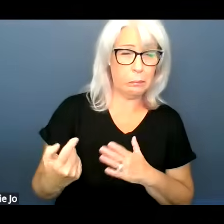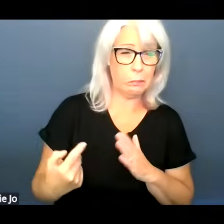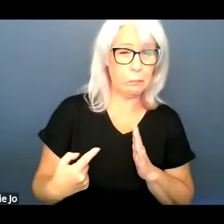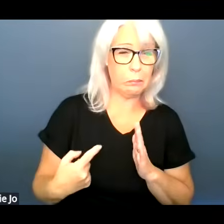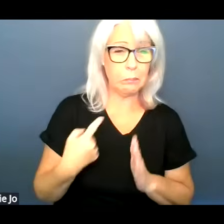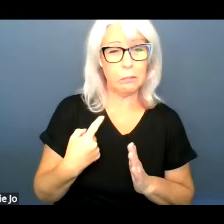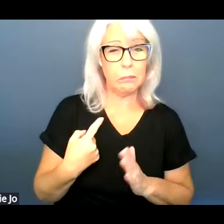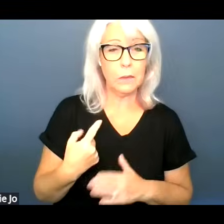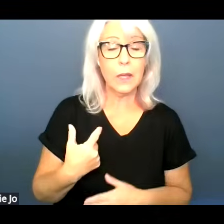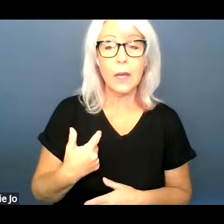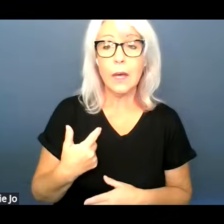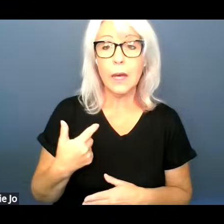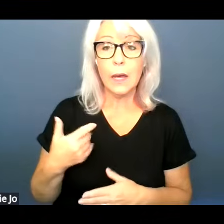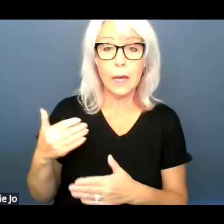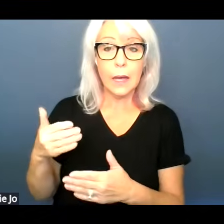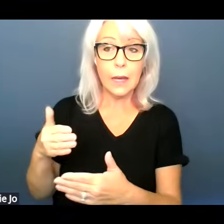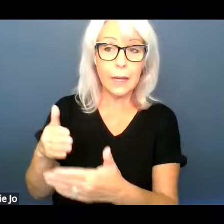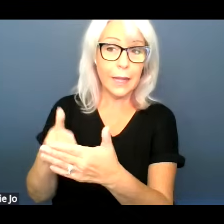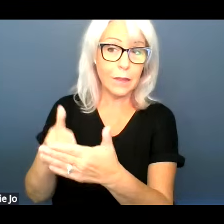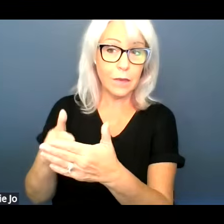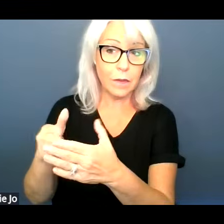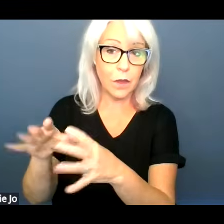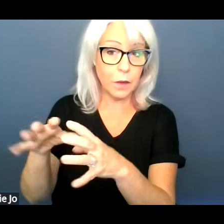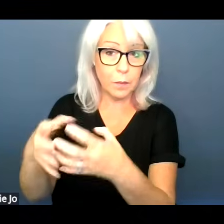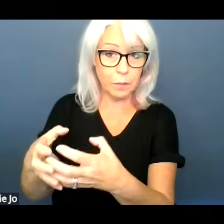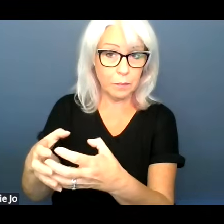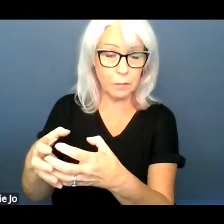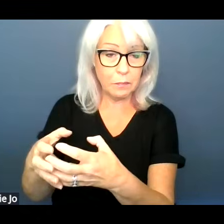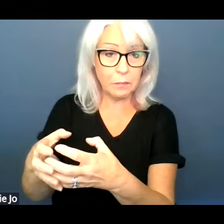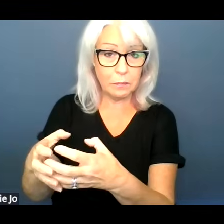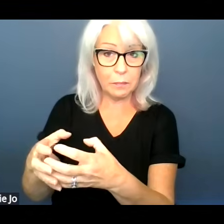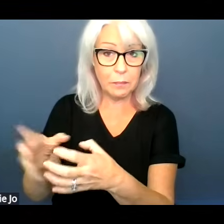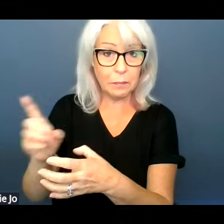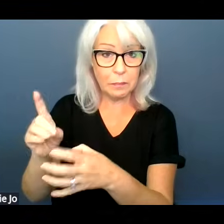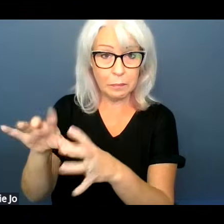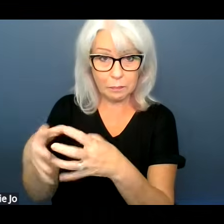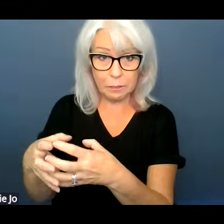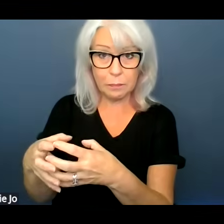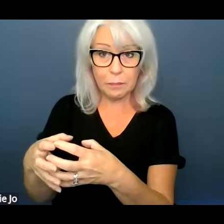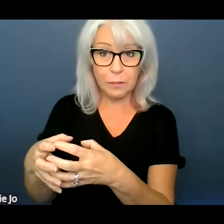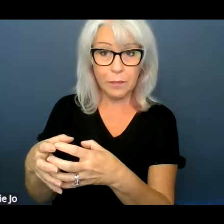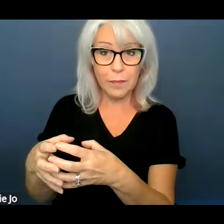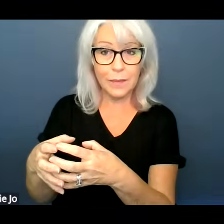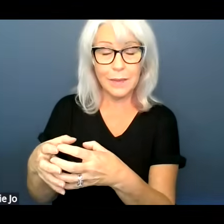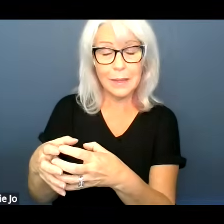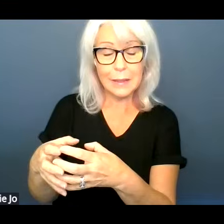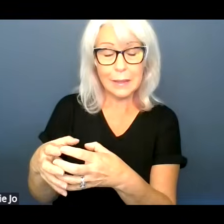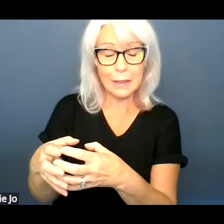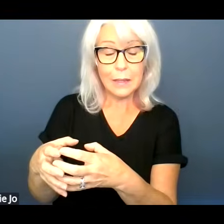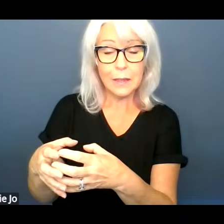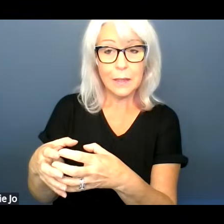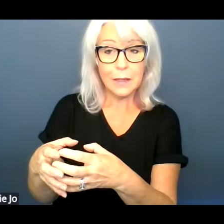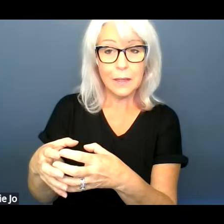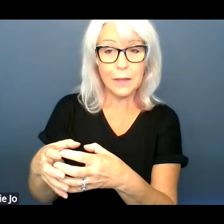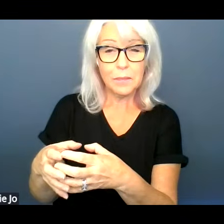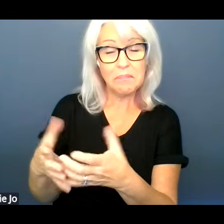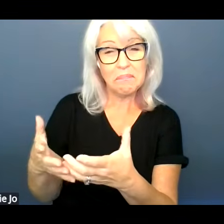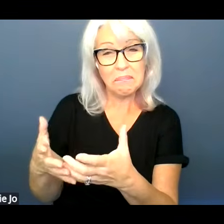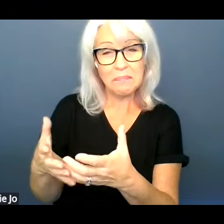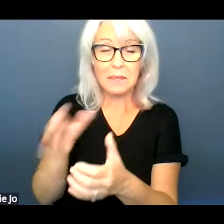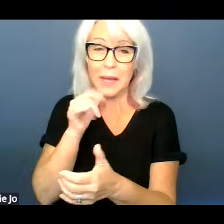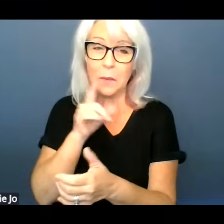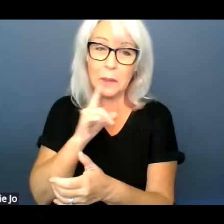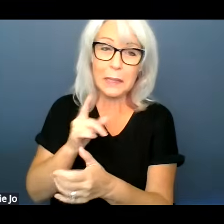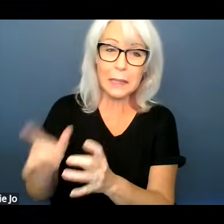are not any reason for us to either, either reject or accept